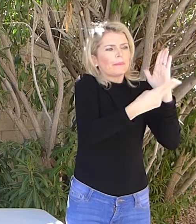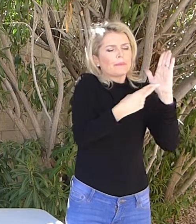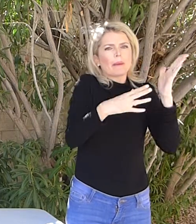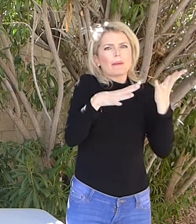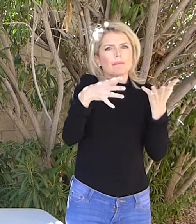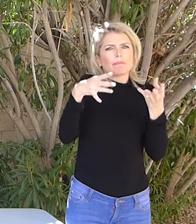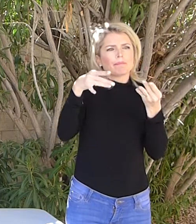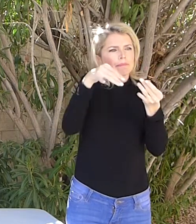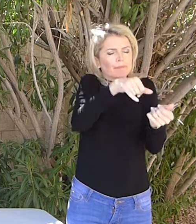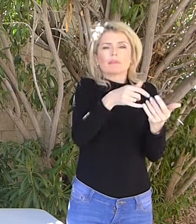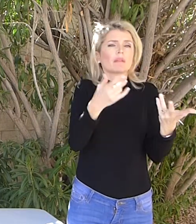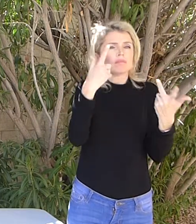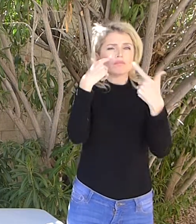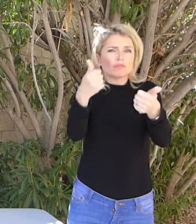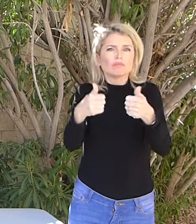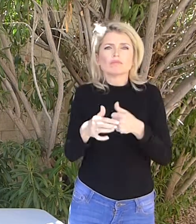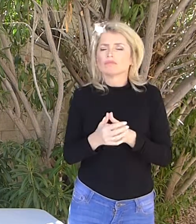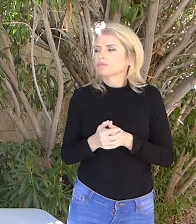choice.